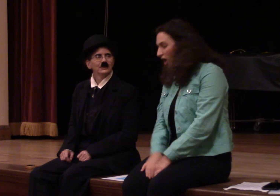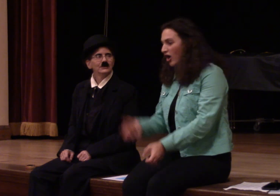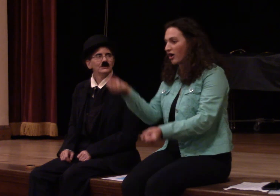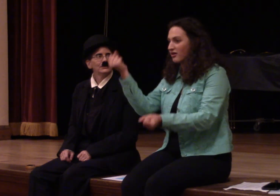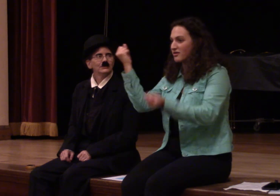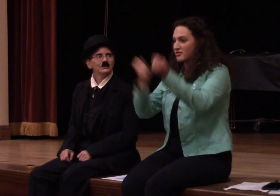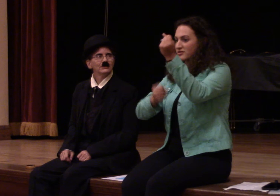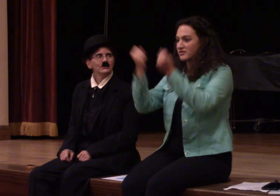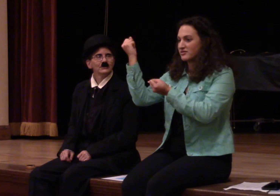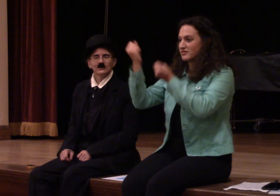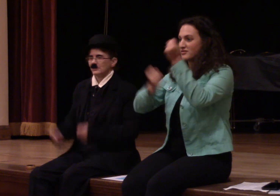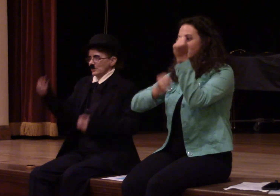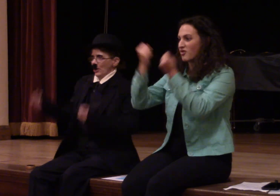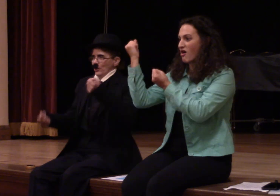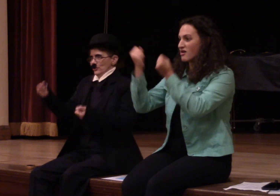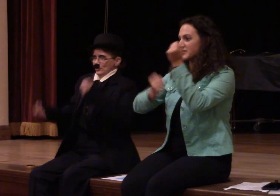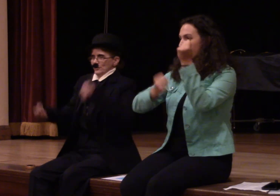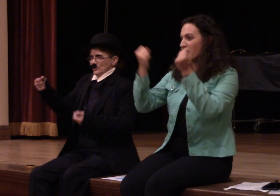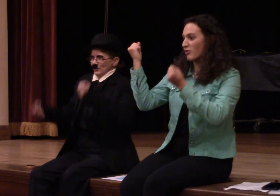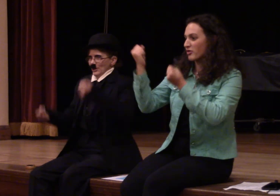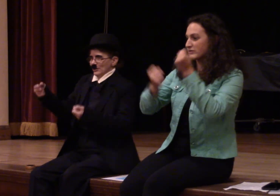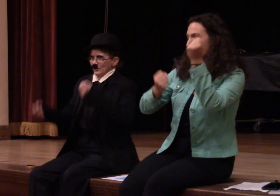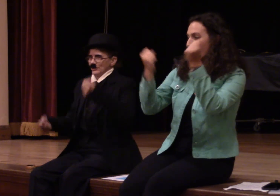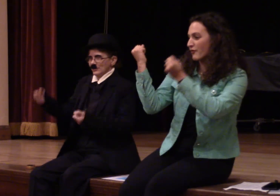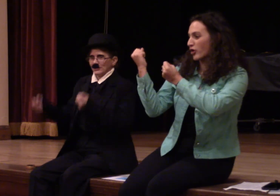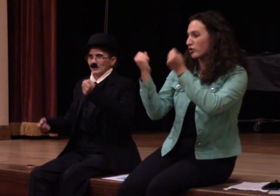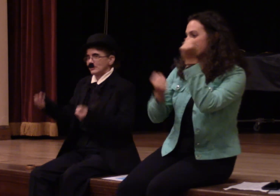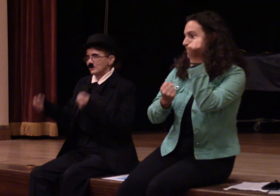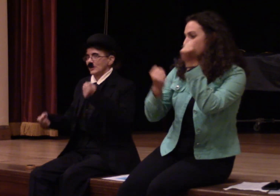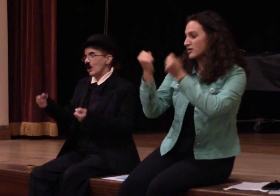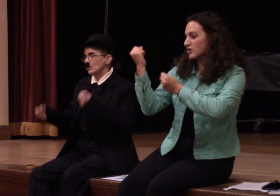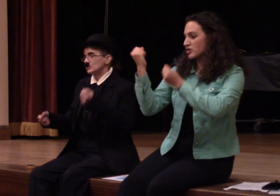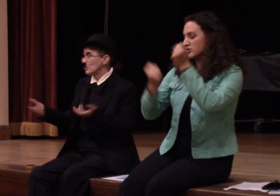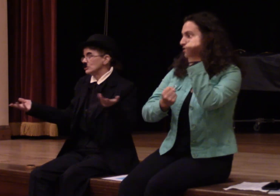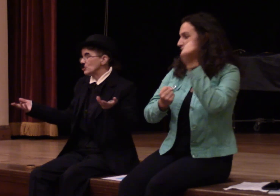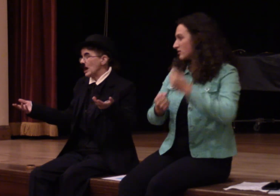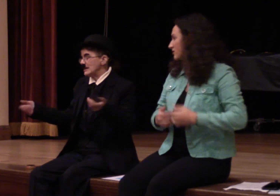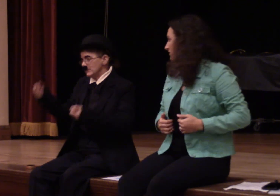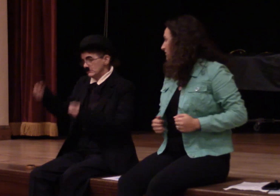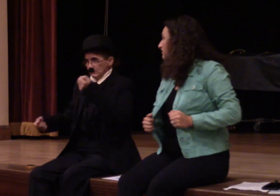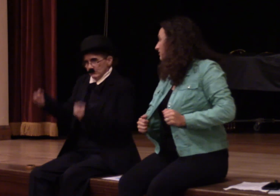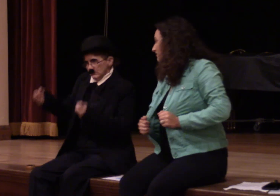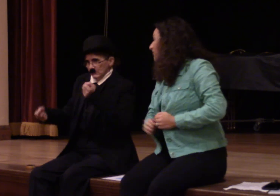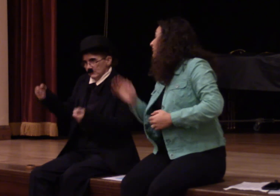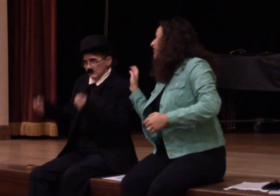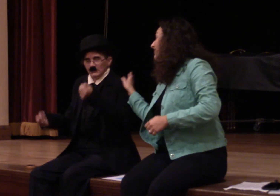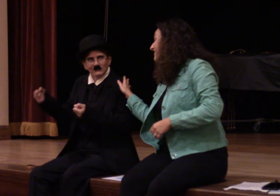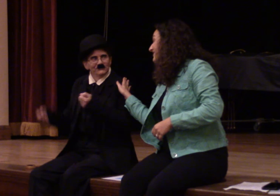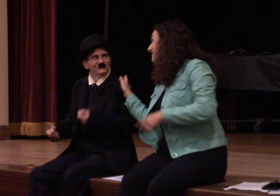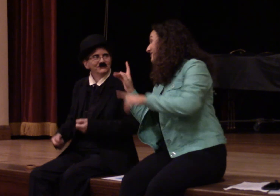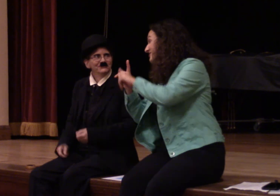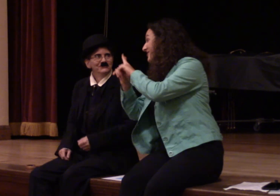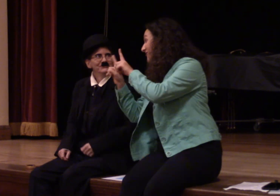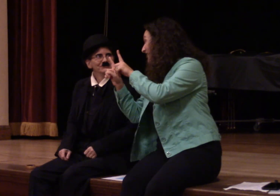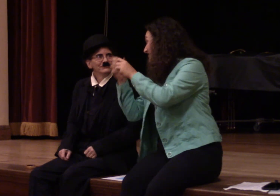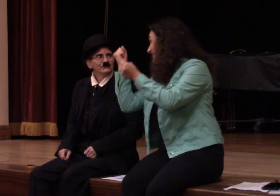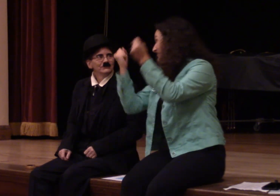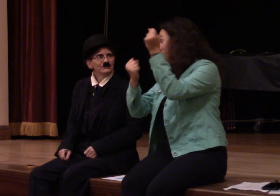Car. So car is another one of those noun verbs. Current or drive. Well, so